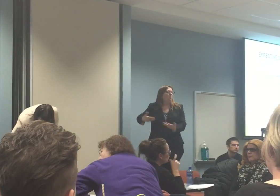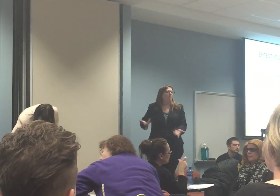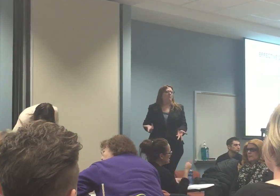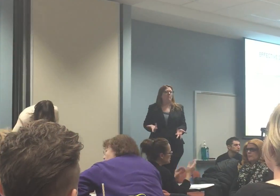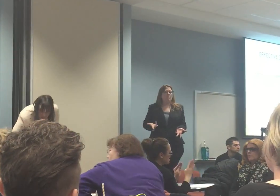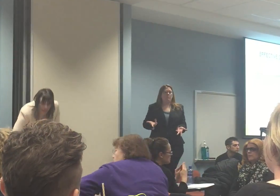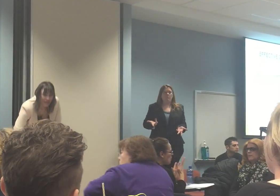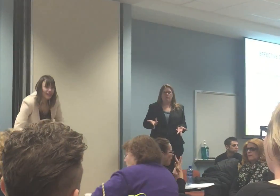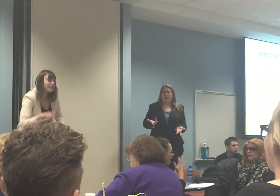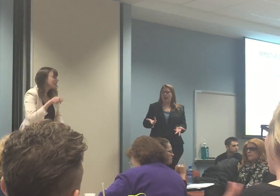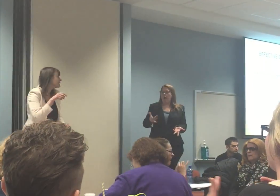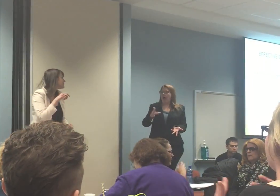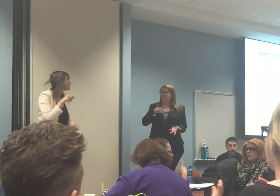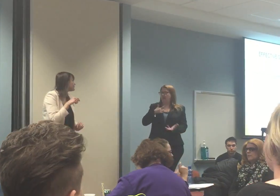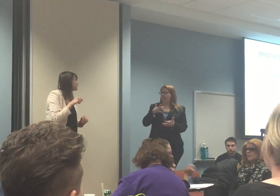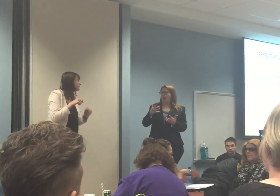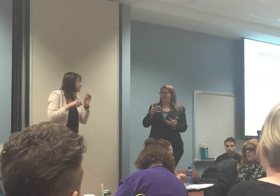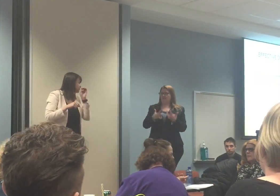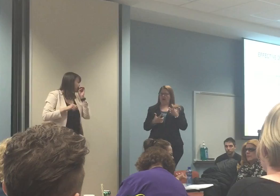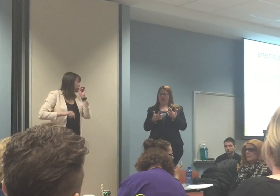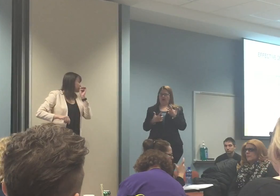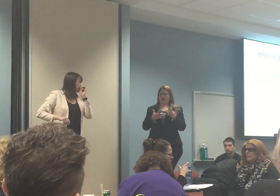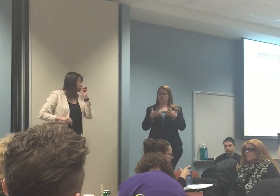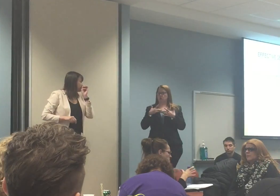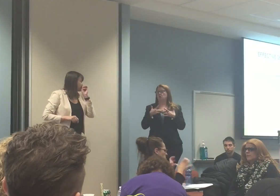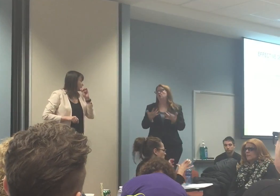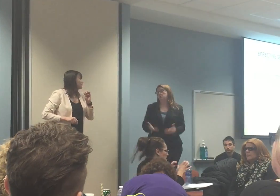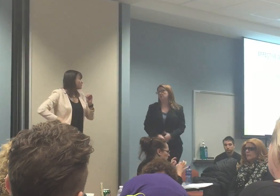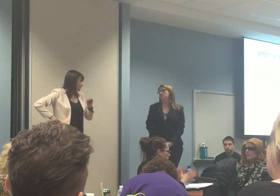So, just feeling a lot of concern for that.